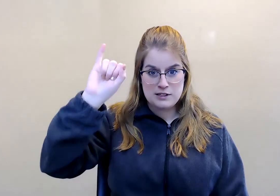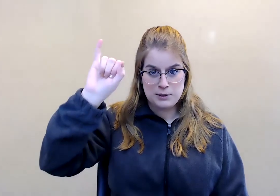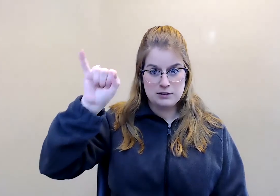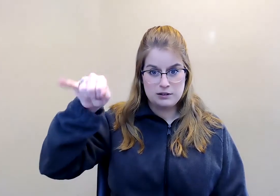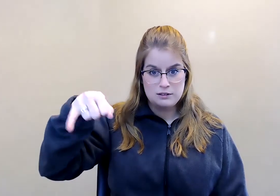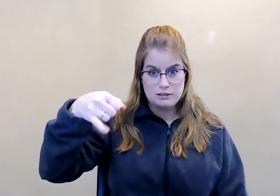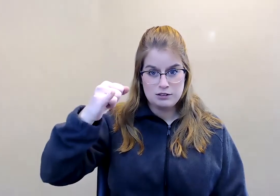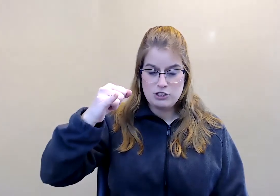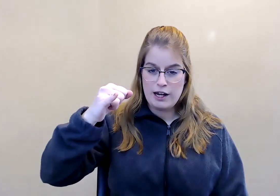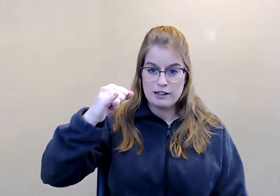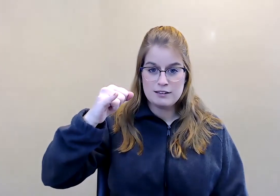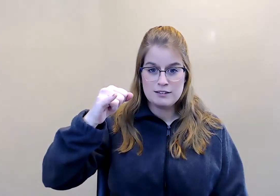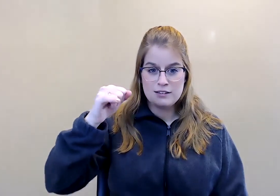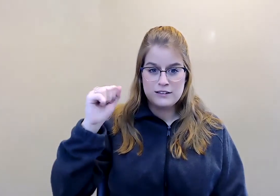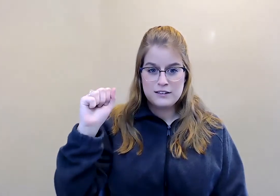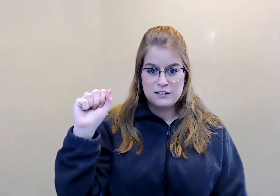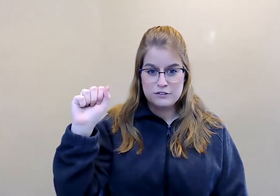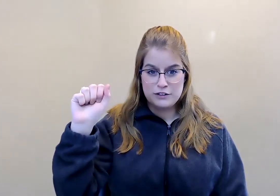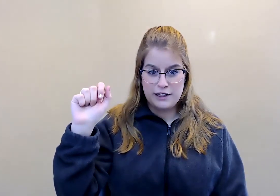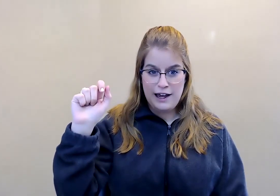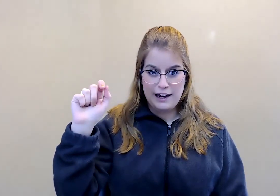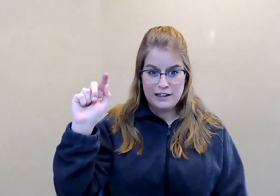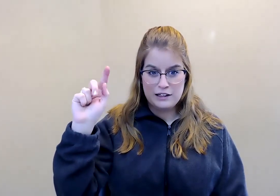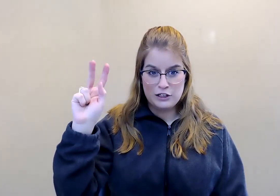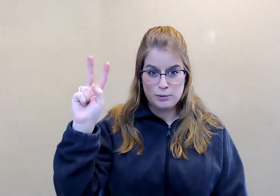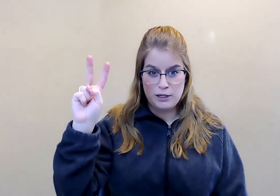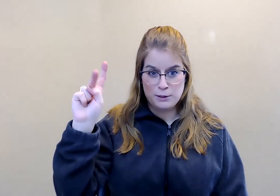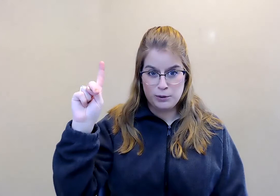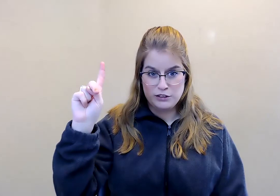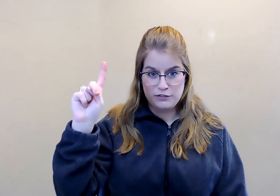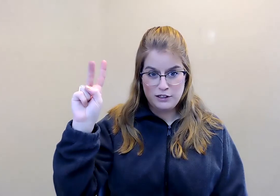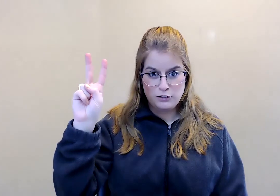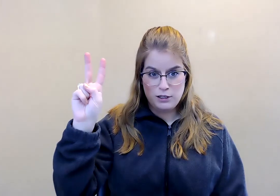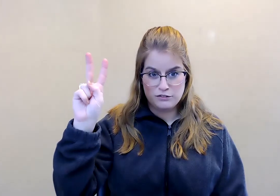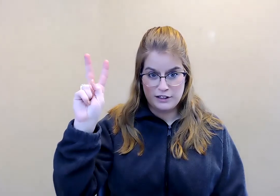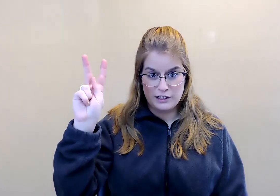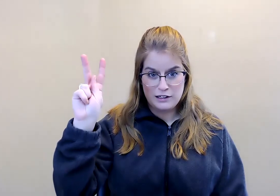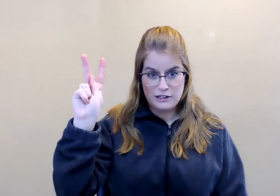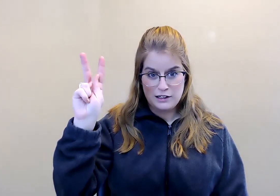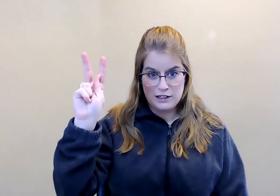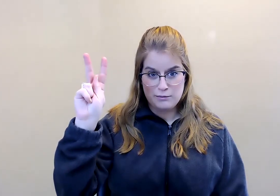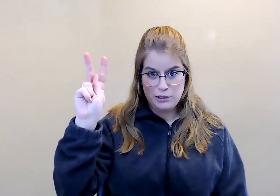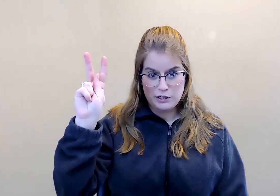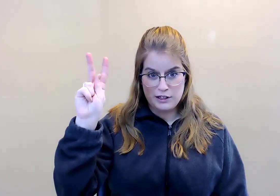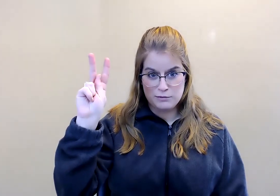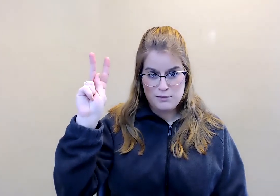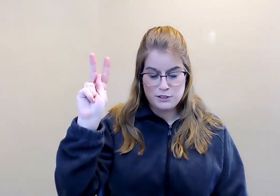simple. J. For K, you're going to put up your pointer finger and your middle finger and put your thumb right between